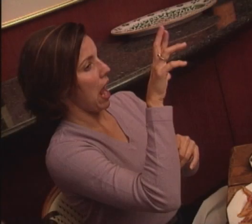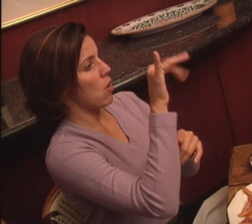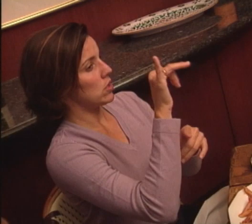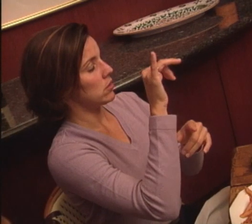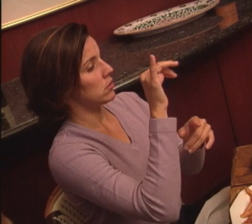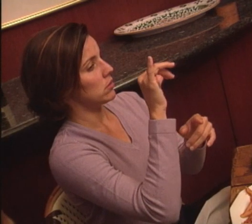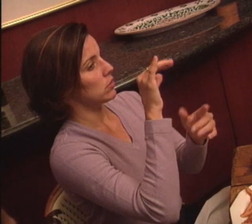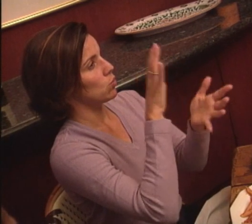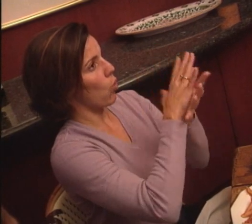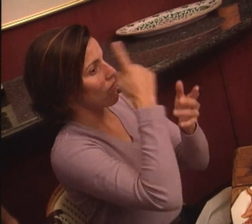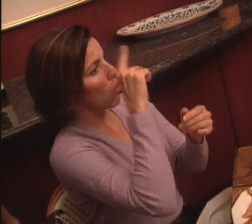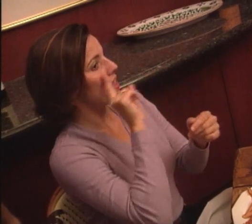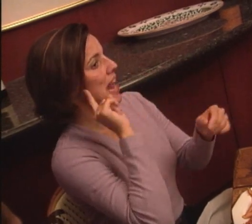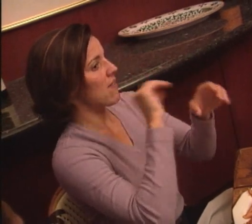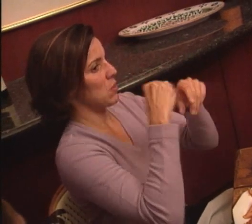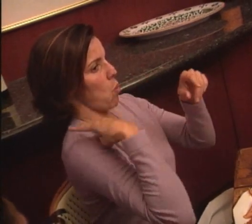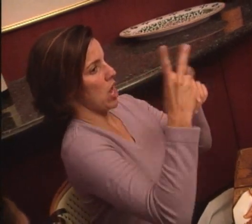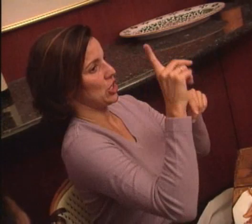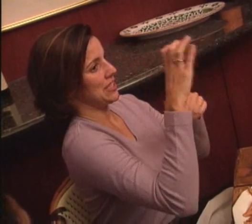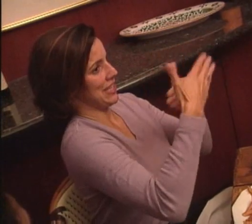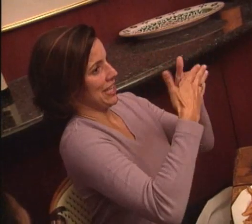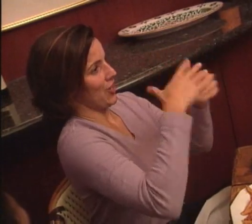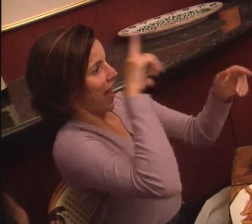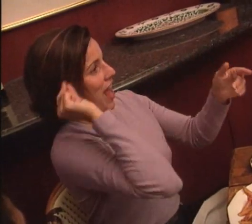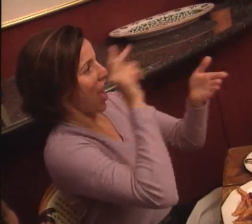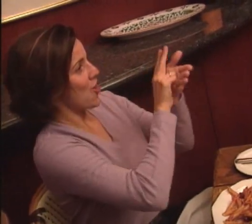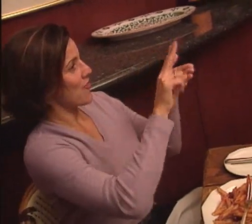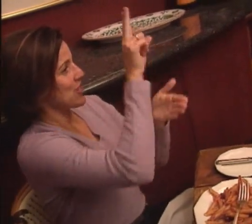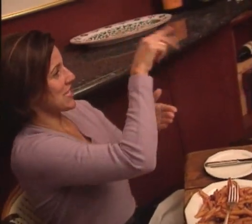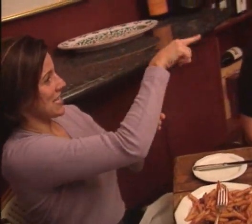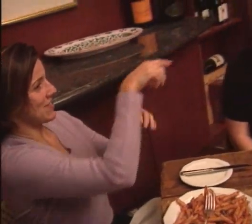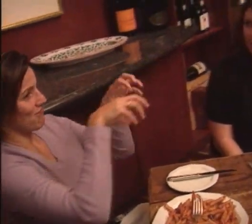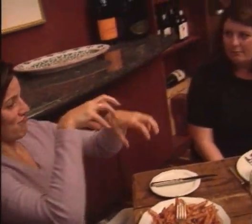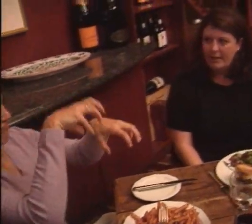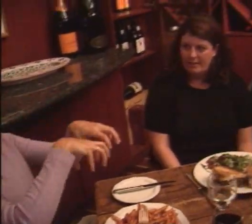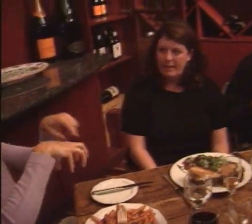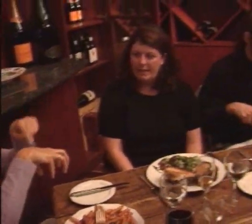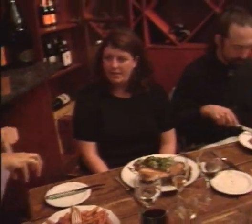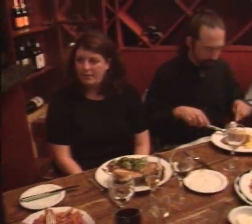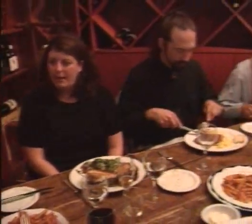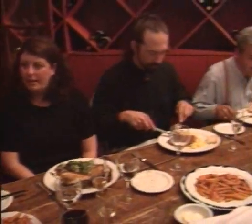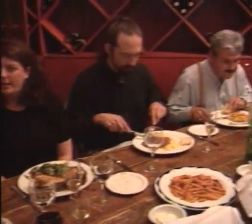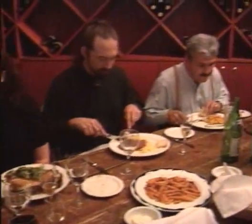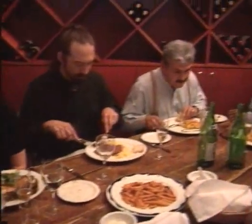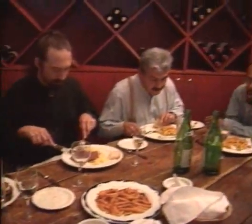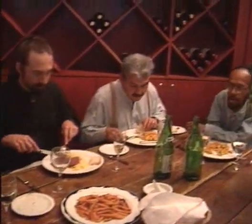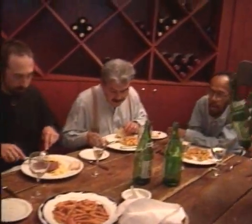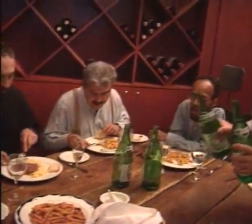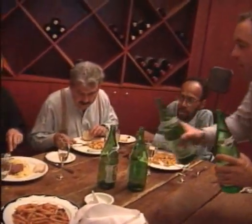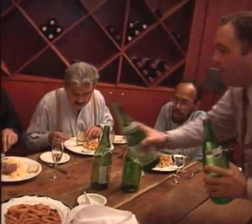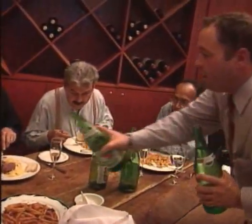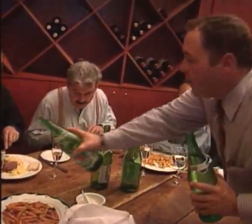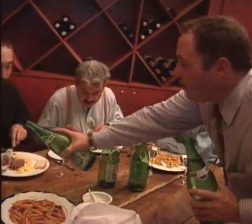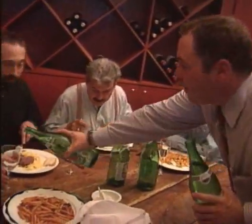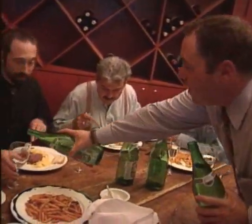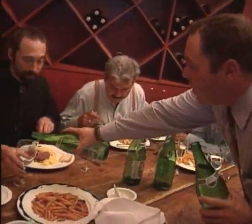I went to the Model Secondary School for the Deaf, which is in Washington, D.C., right next to Gallaudet University that you were mentioning